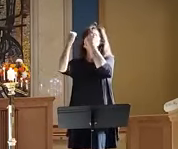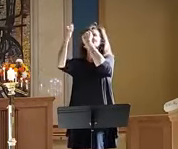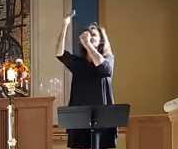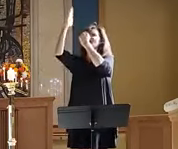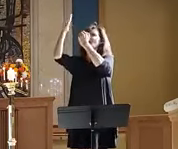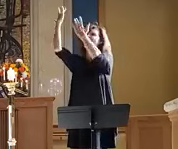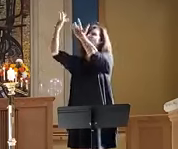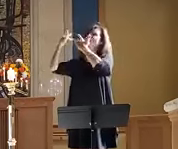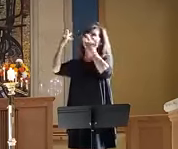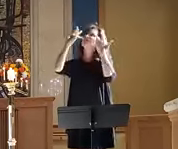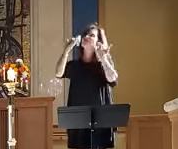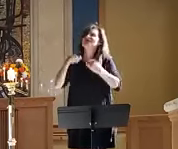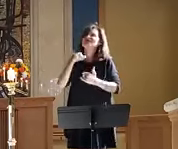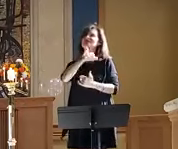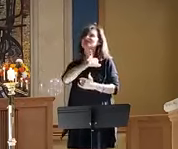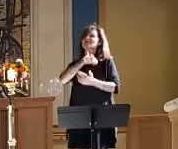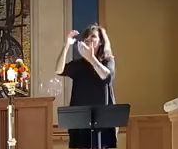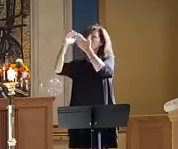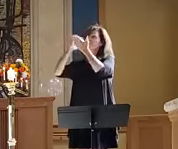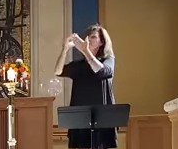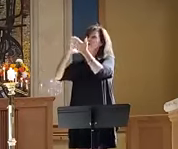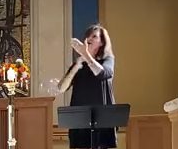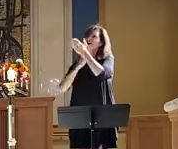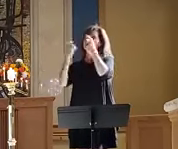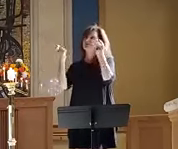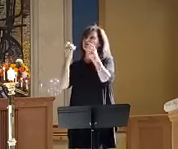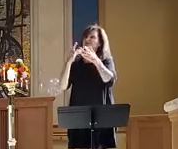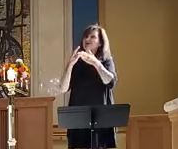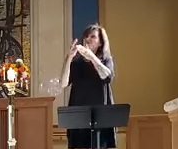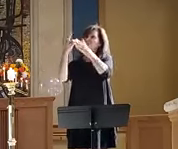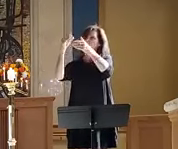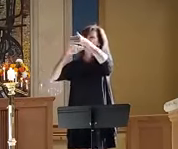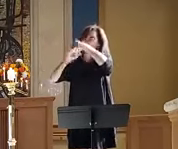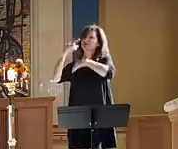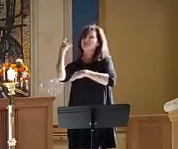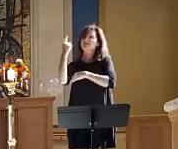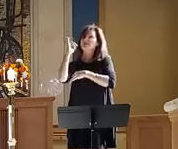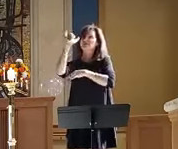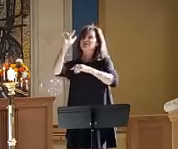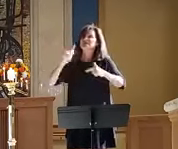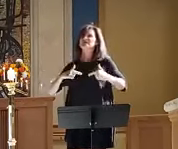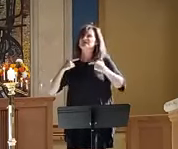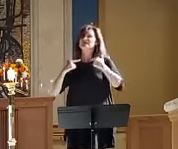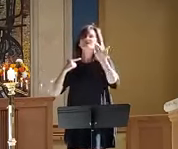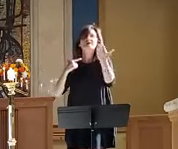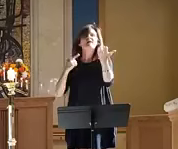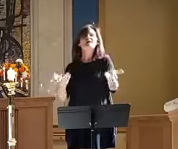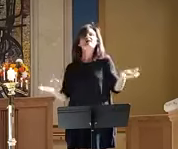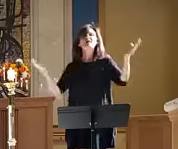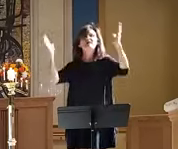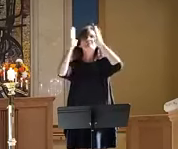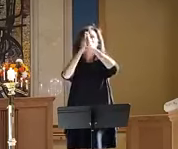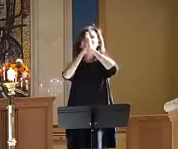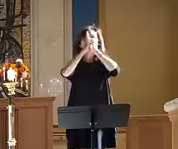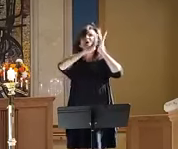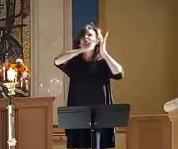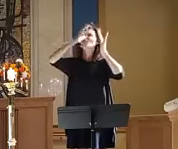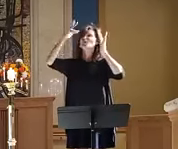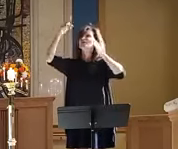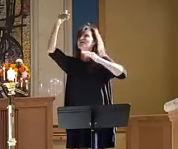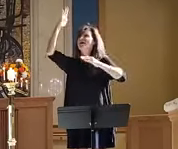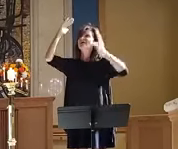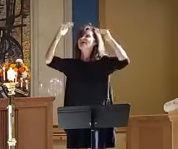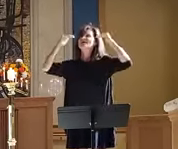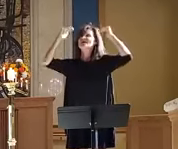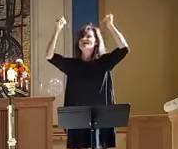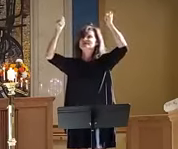God have mercy on us, forgive us our sins, and bring us to everlasting life. Amen. Glory to